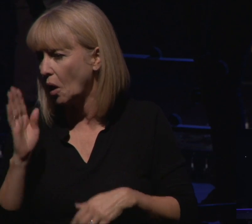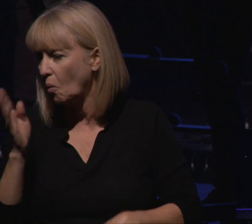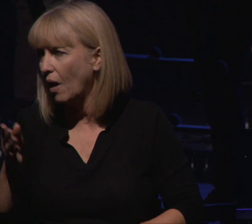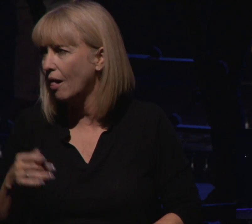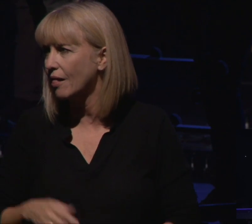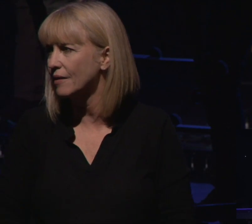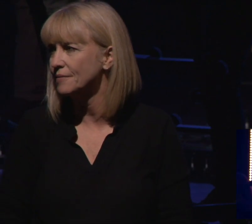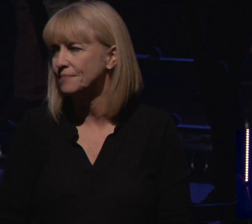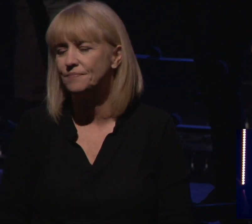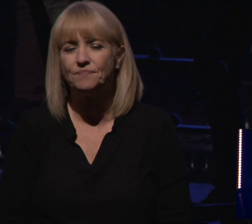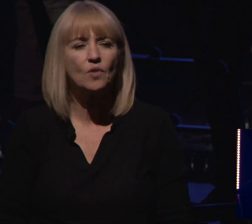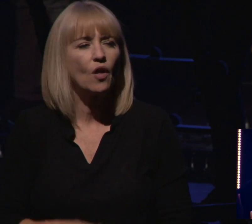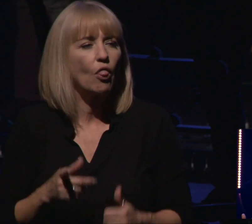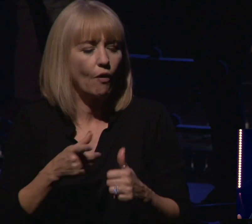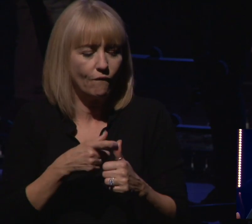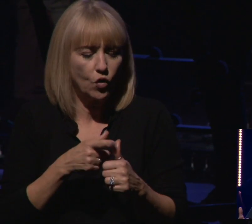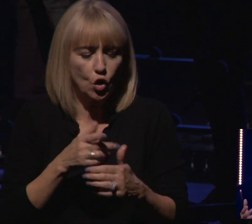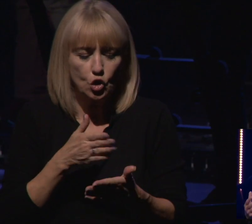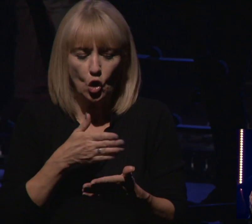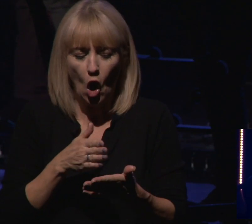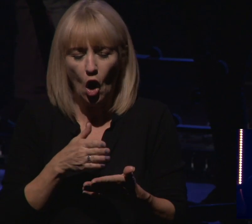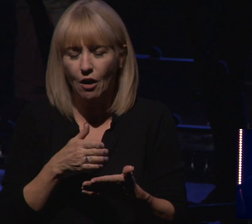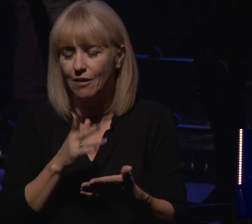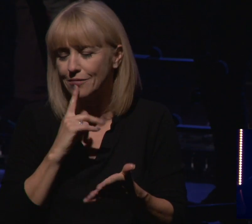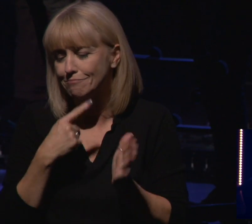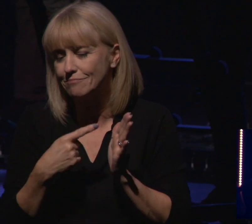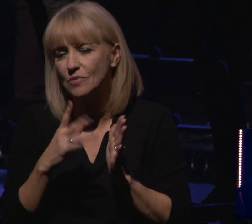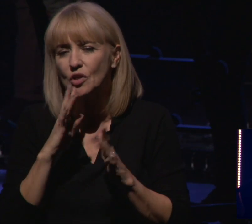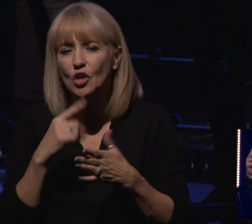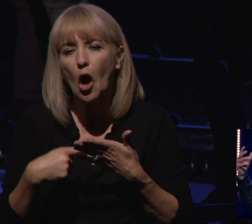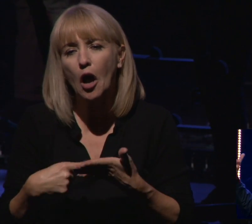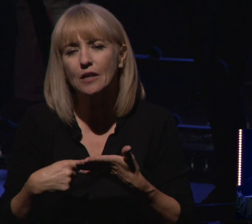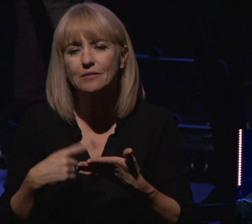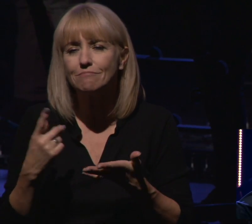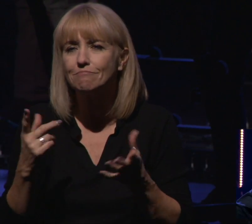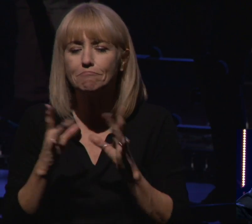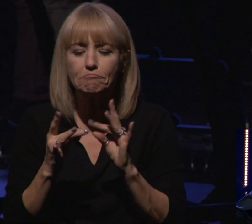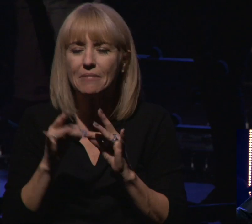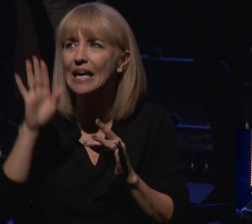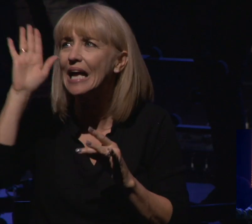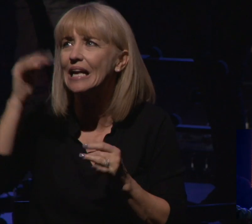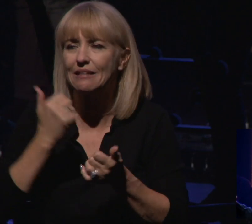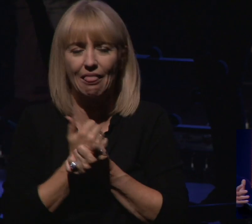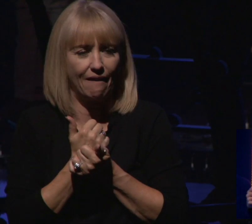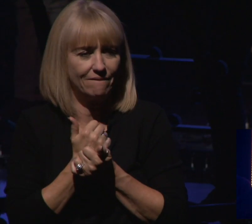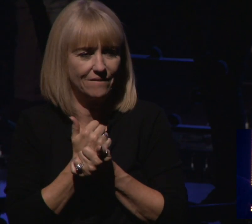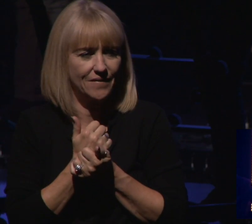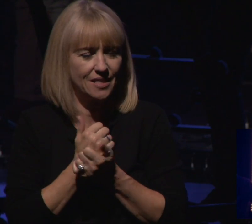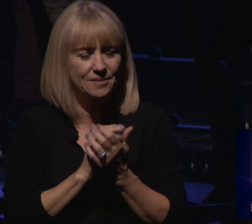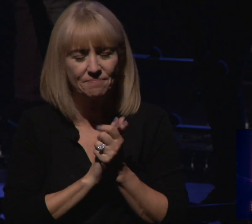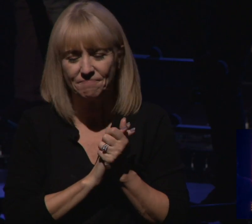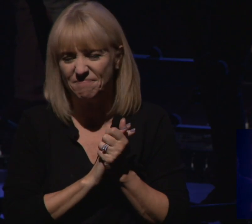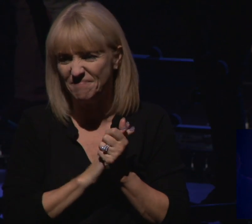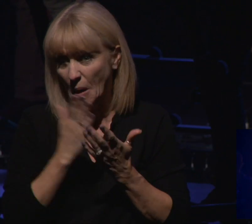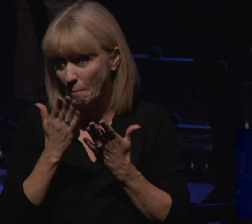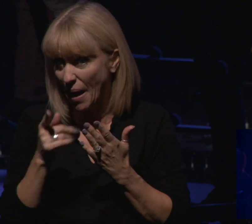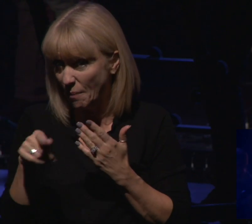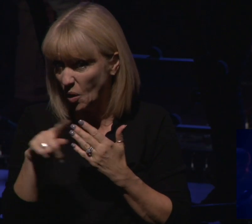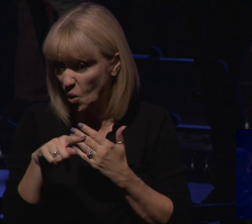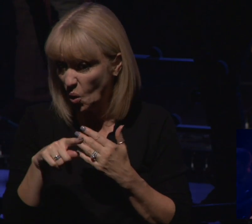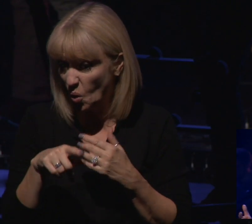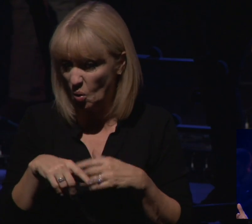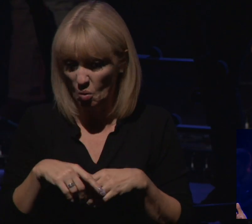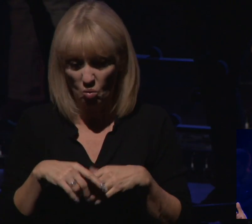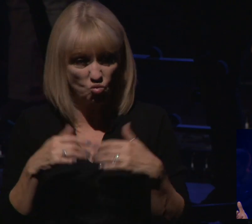So we've got time in the service. We're going to sing a couple songs. One is just demonstrating, talking about God's love through no matter what there is.